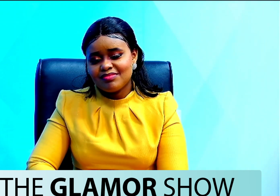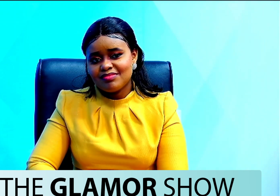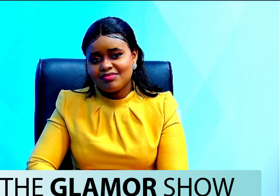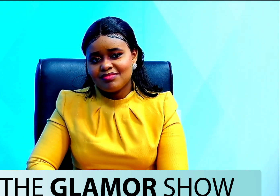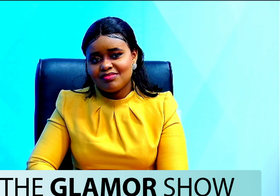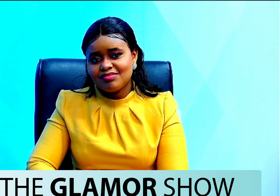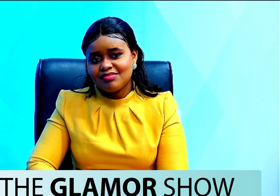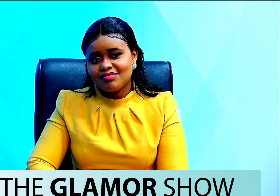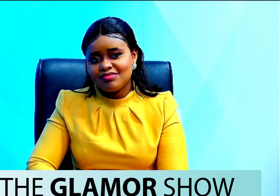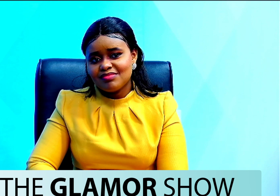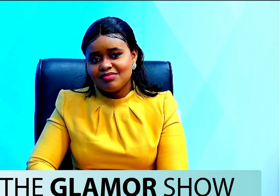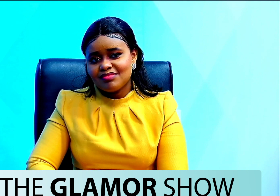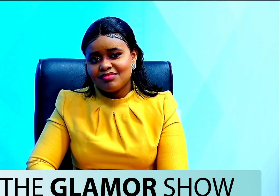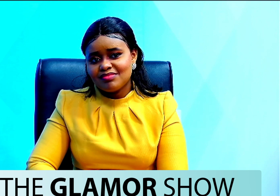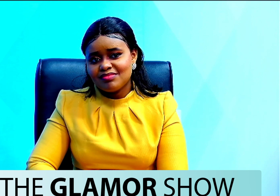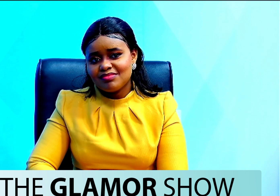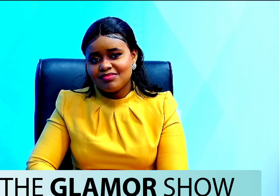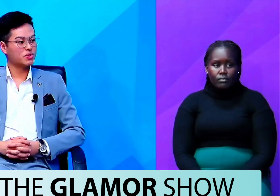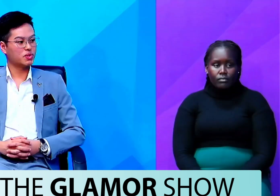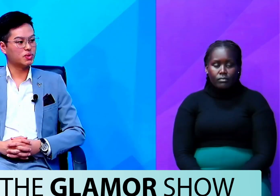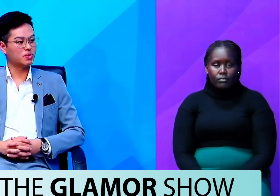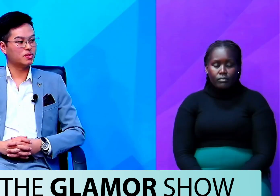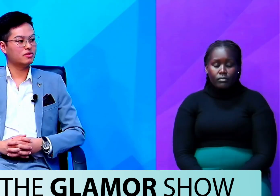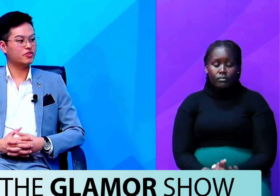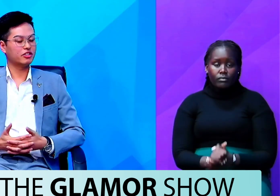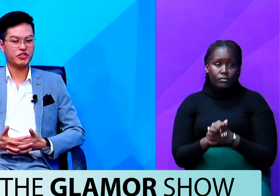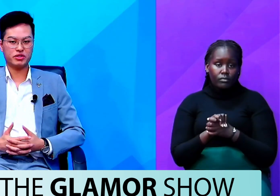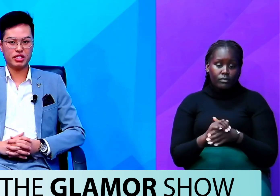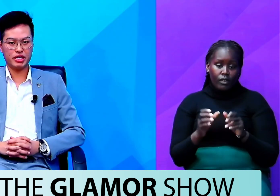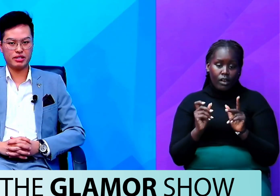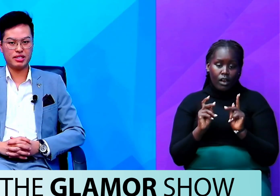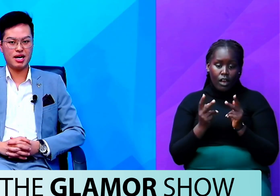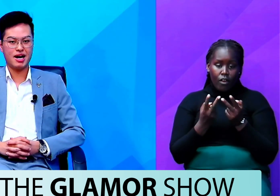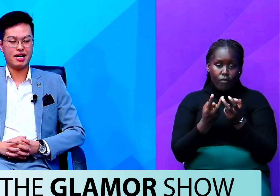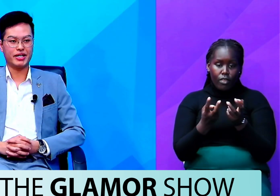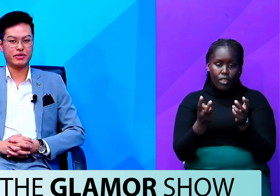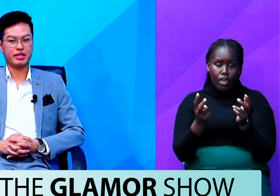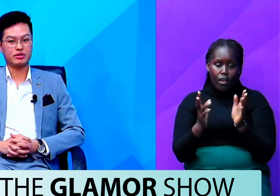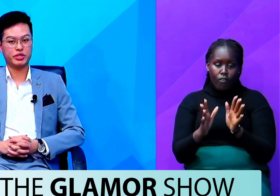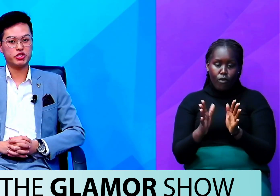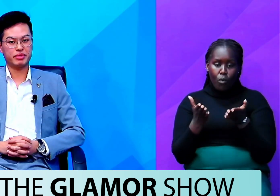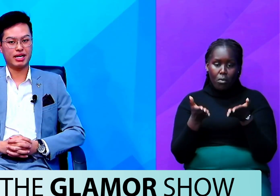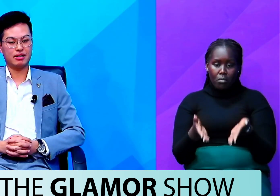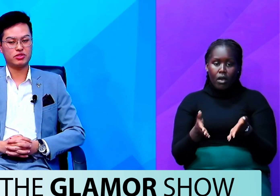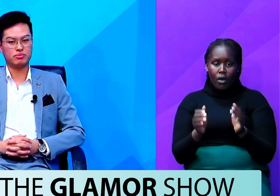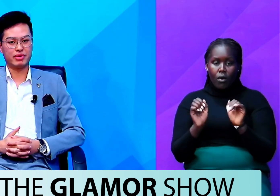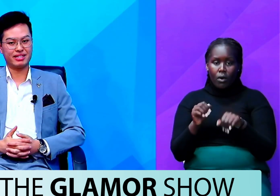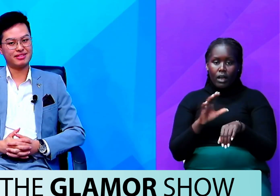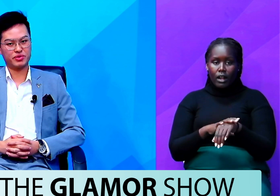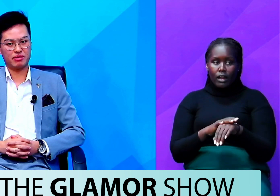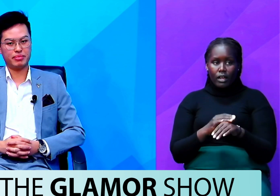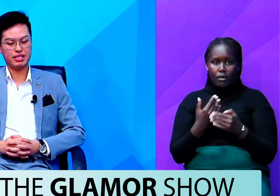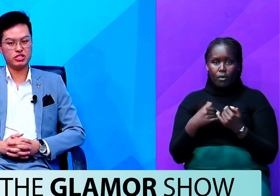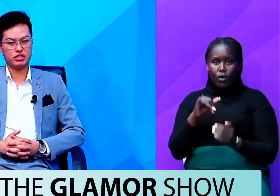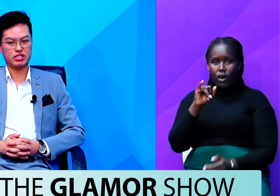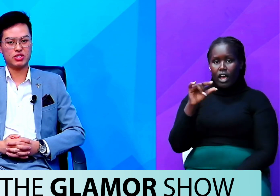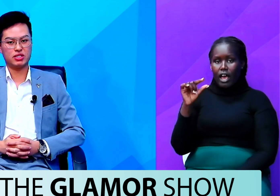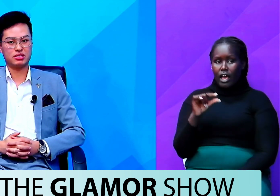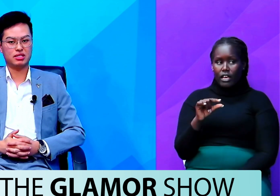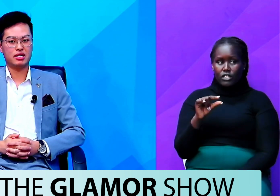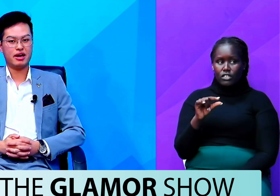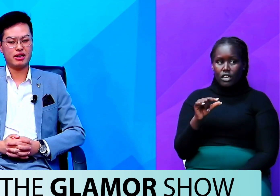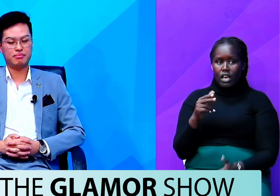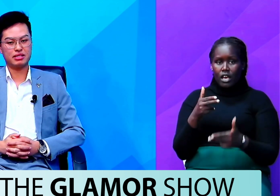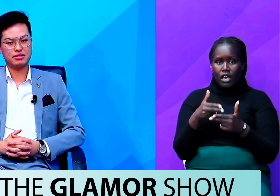to any of my viewer out there? So for the viewer here, you can reach me out on my Instagram page. It's